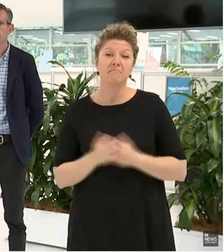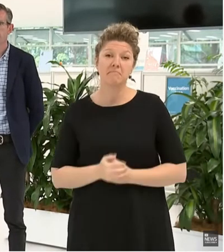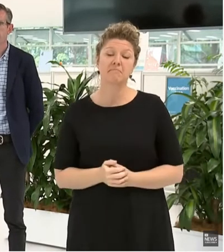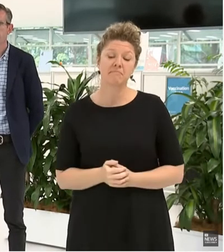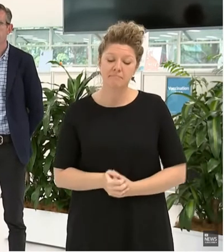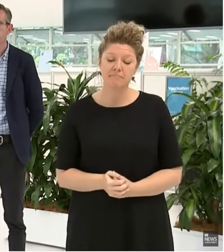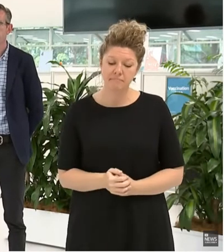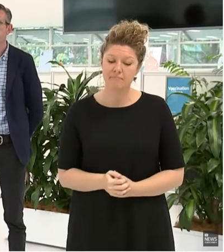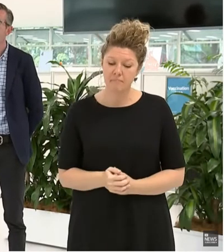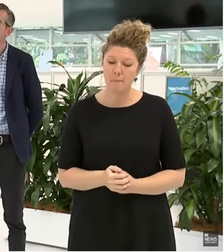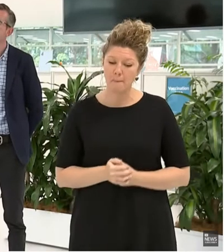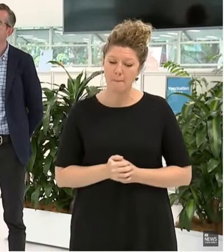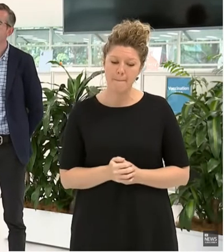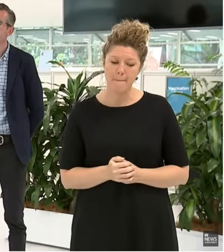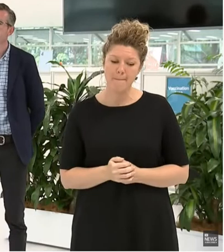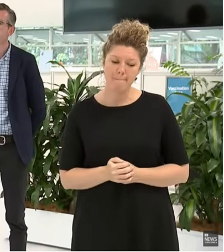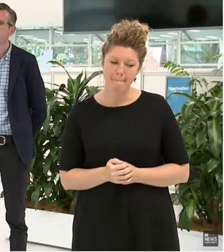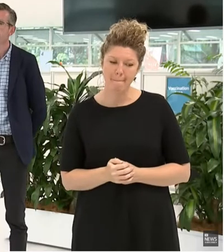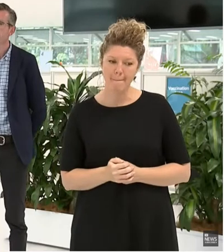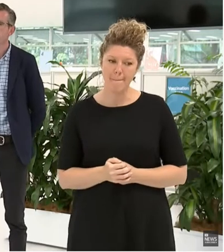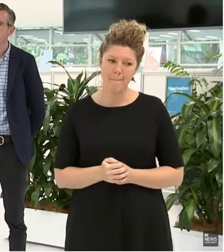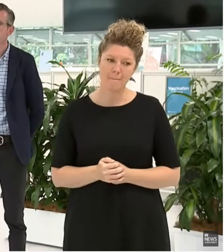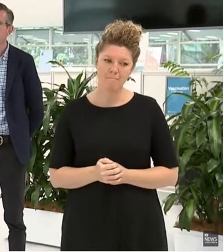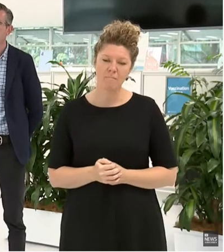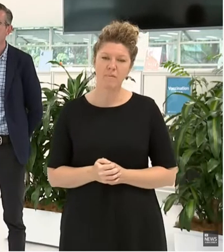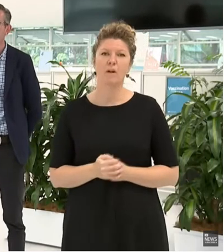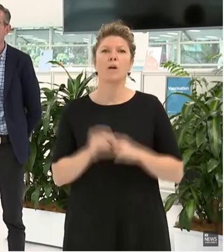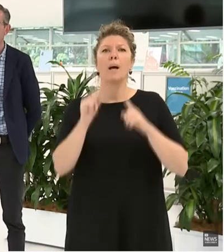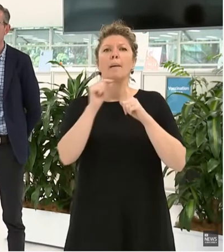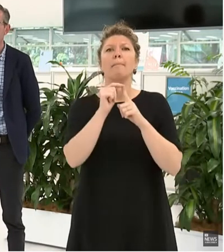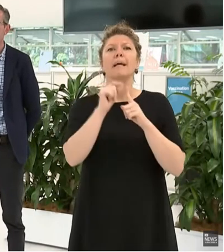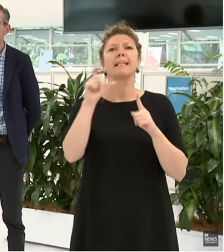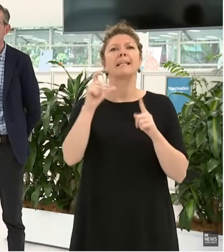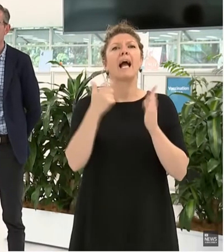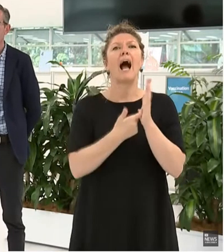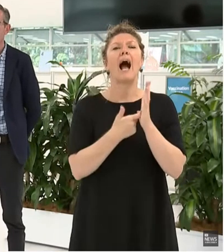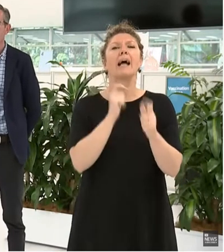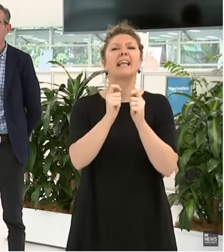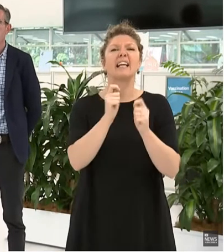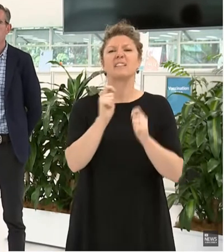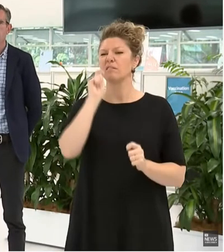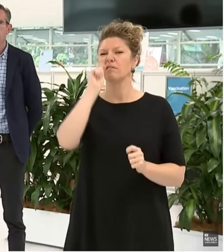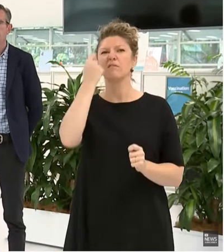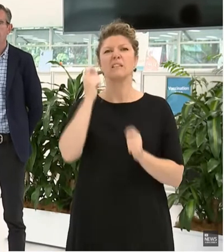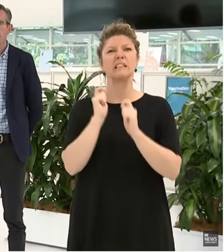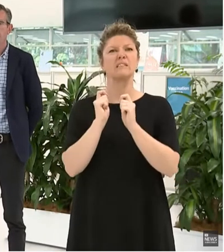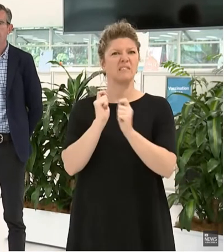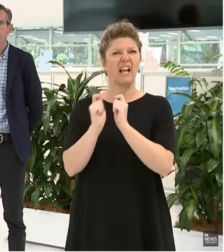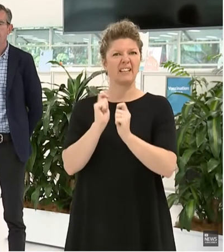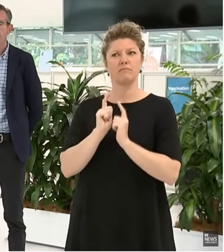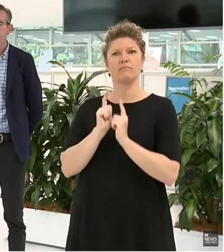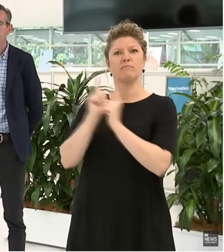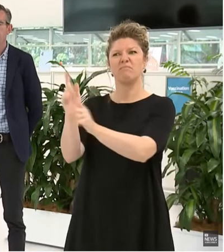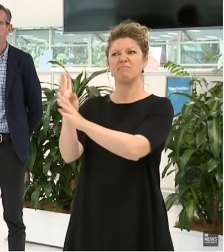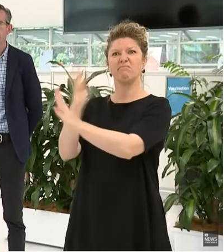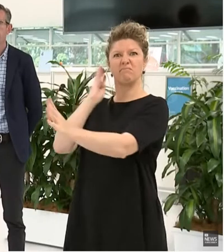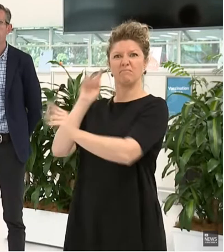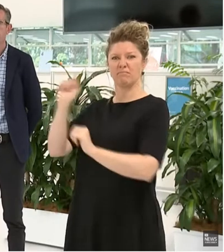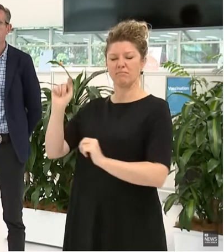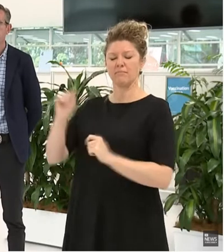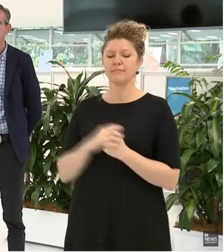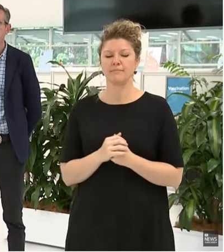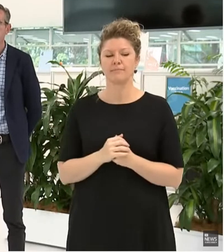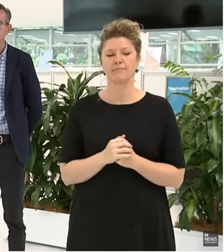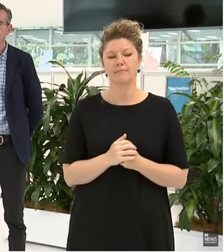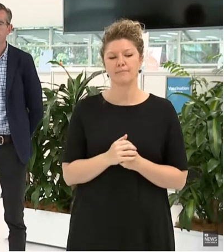PCR tests. I I think it's fair to say that over the first 2 years of